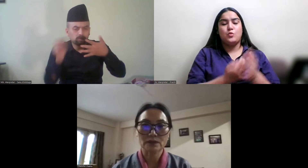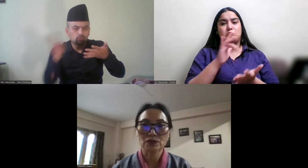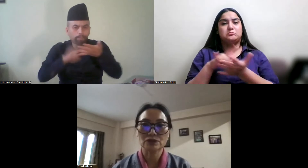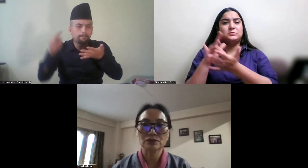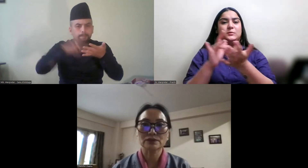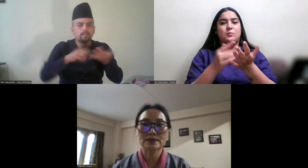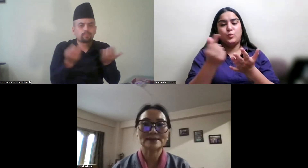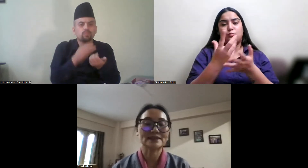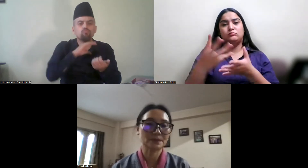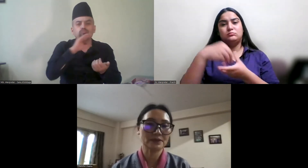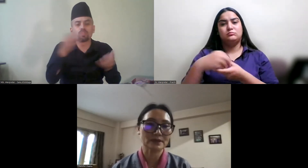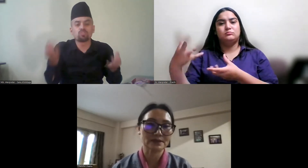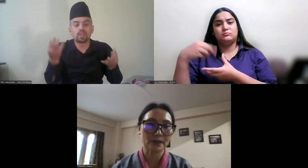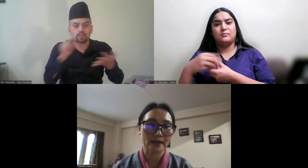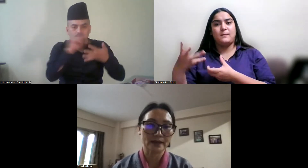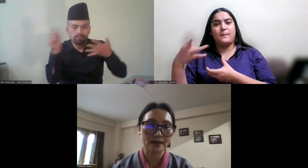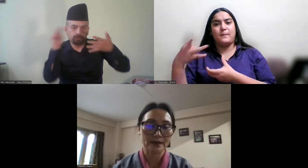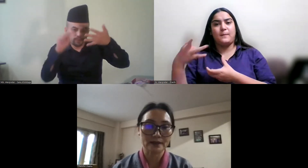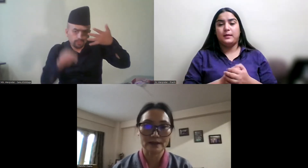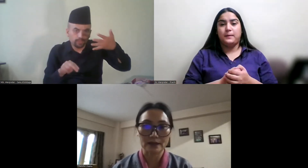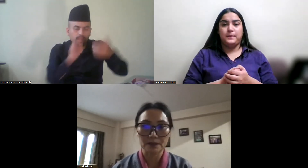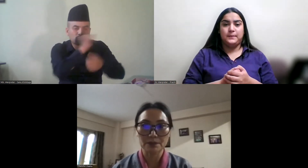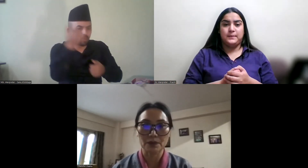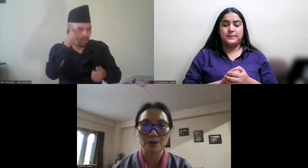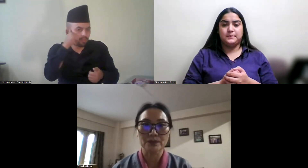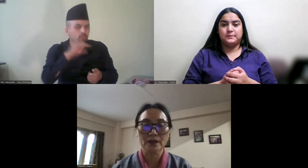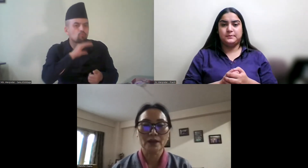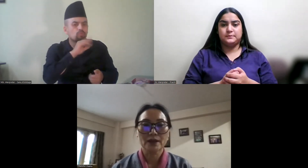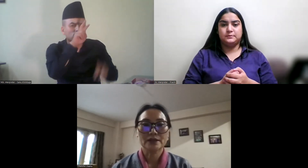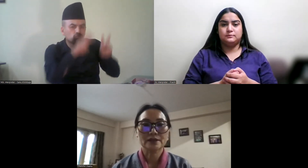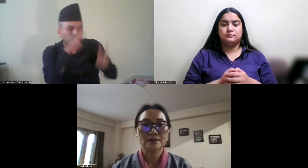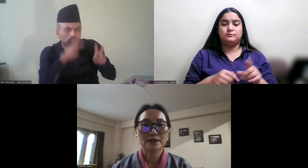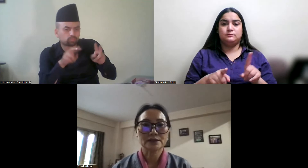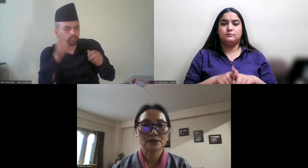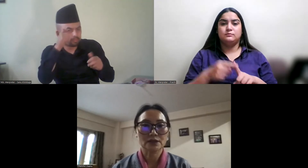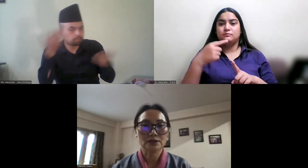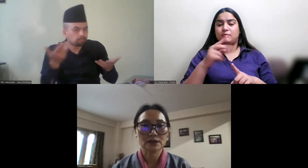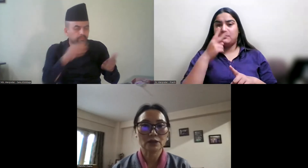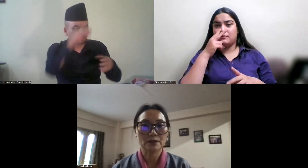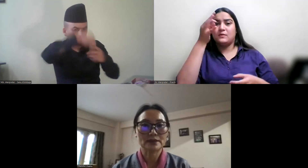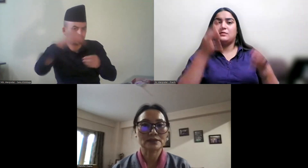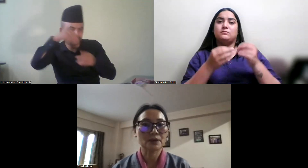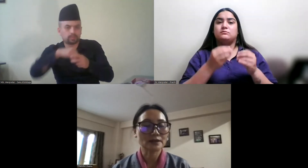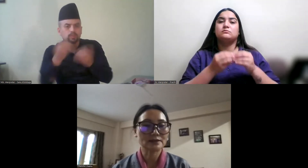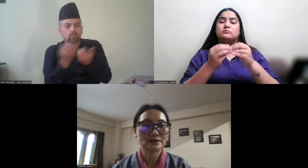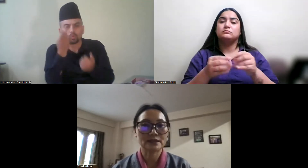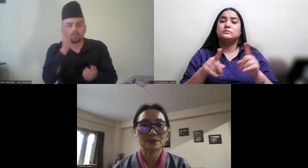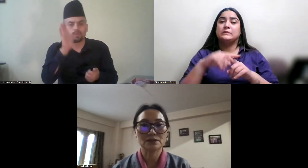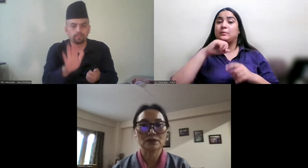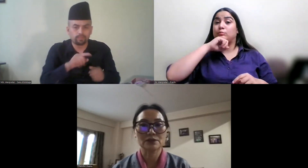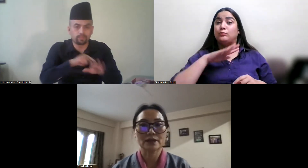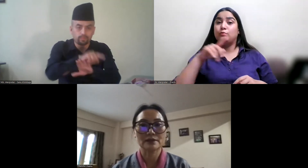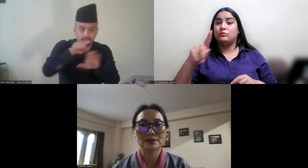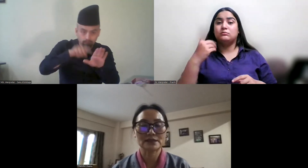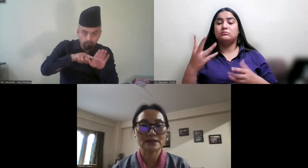complexities of the issues as experienced by the young people. The revised document has policy statements